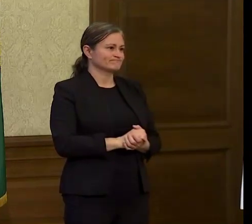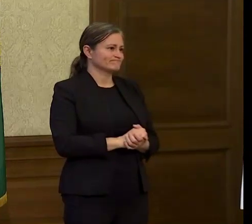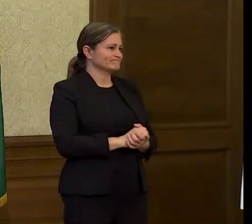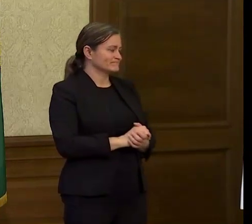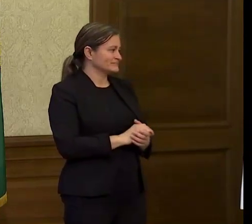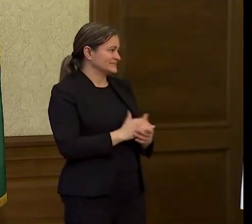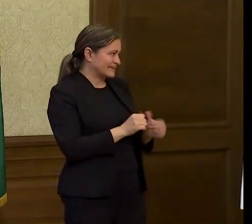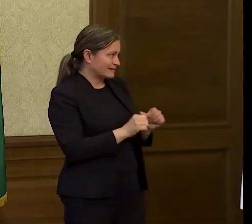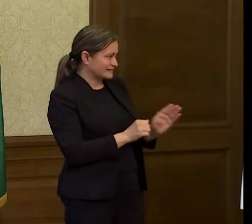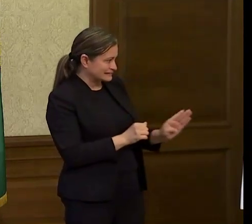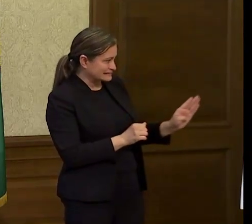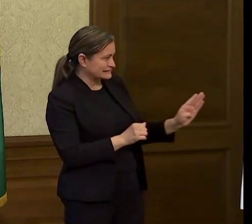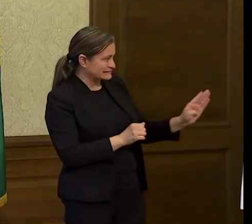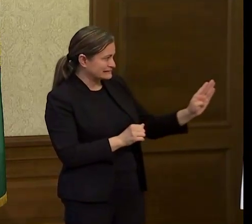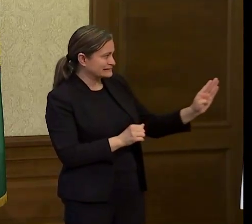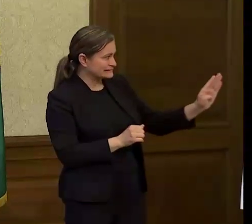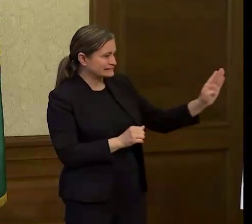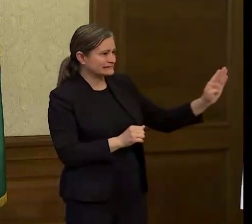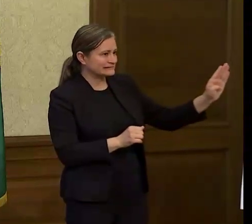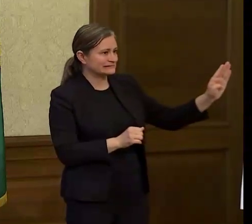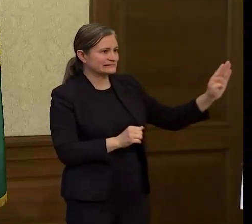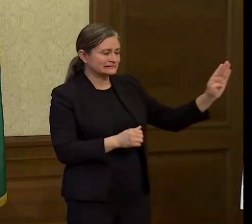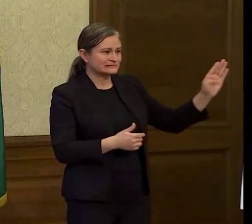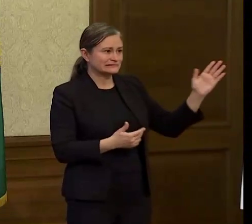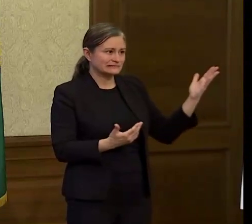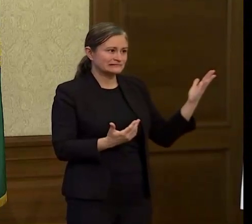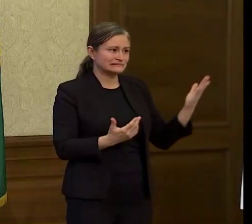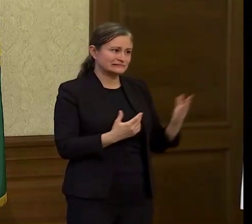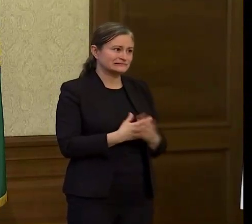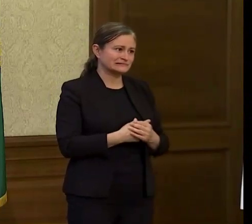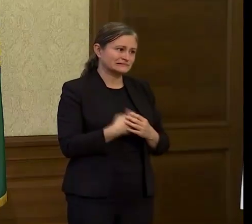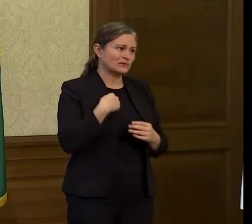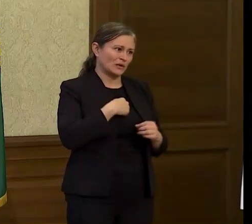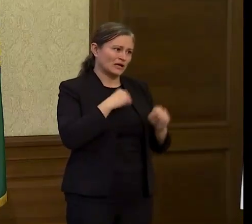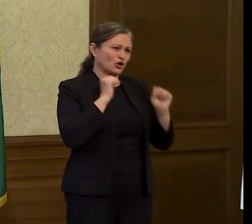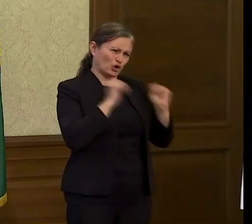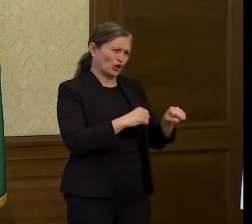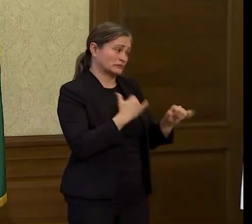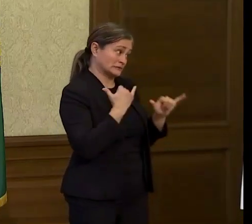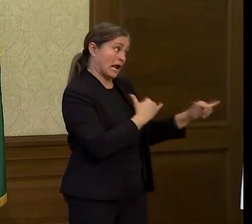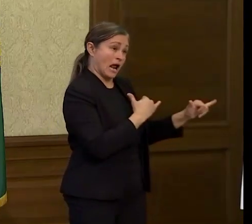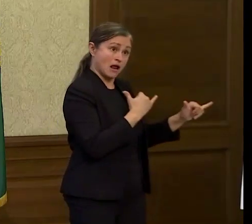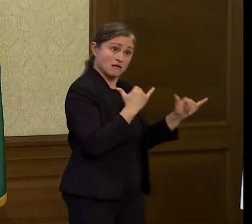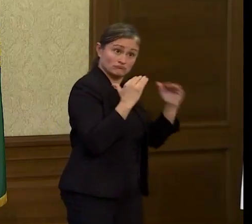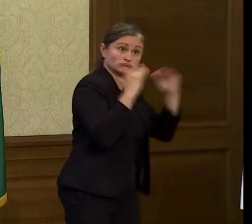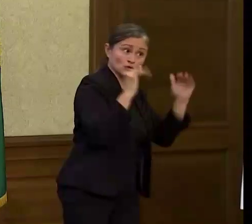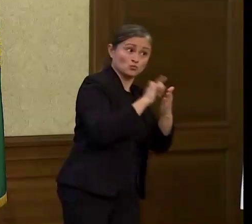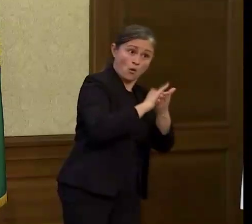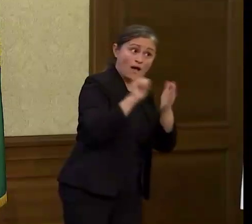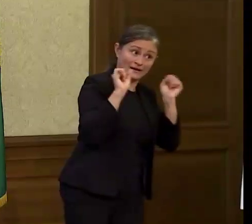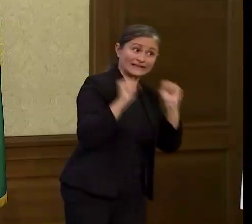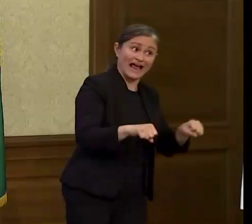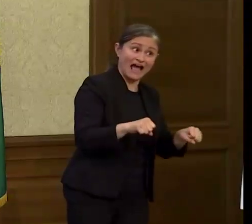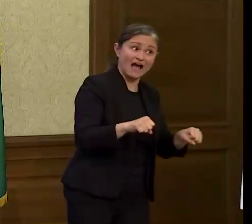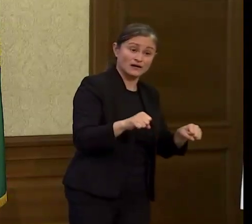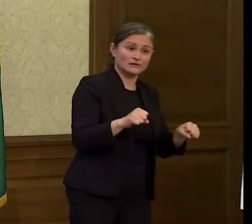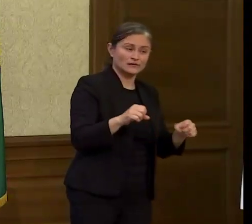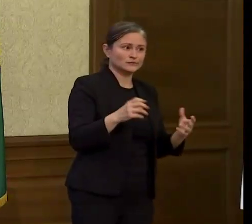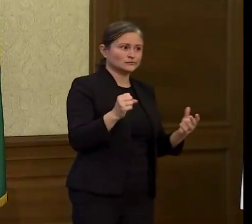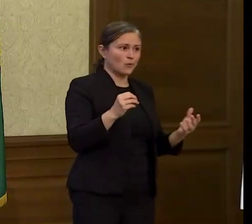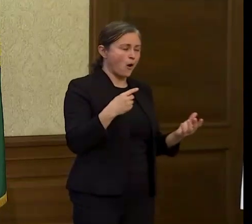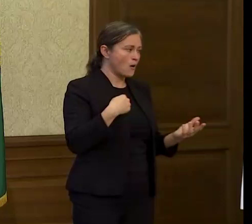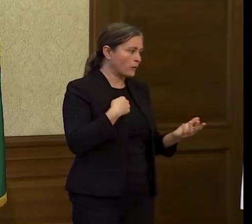You know, we could have been in that situation had we not acted. we could have been in that situation if we didn't have